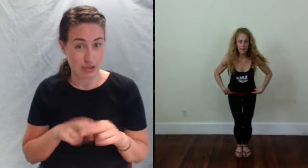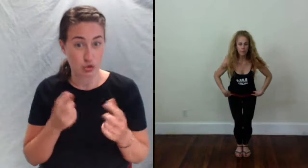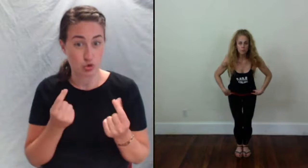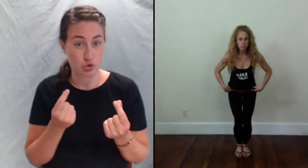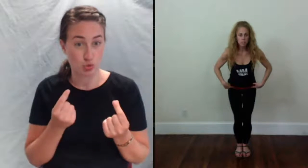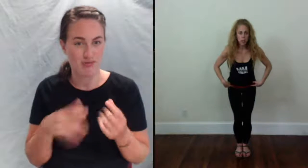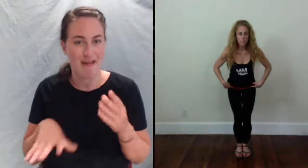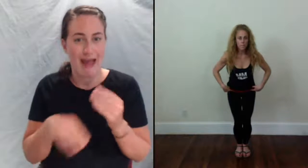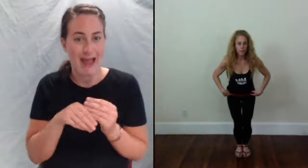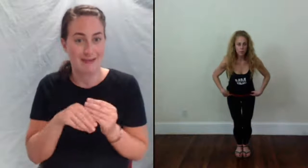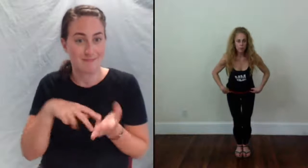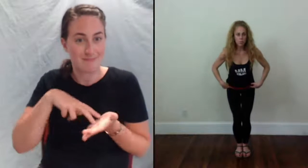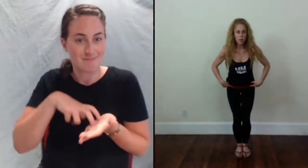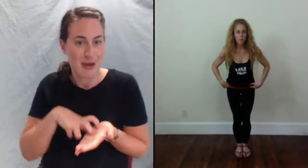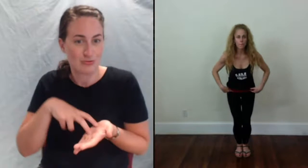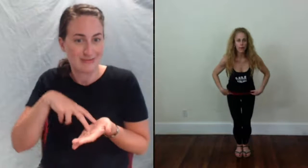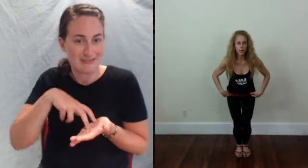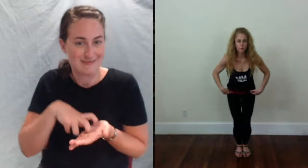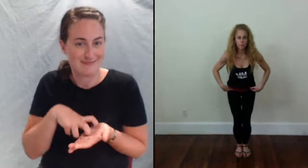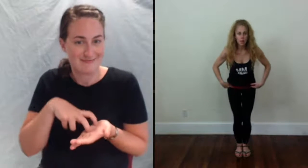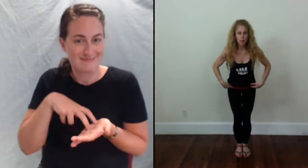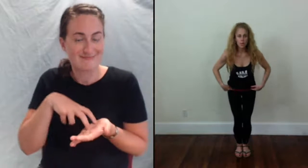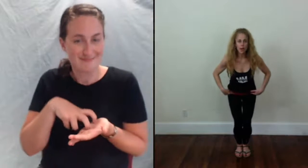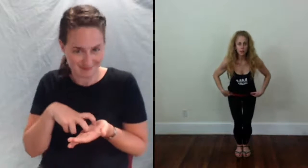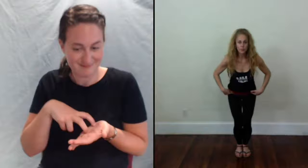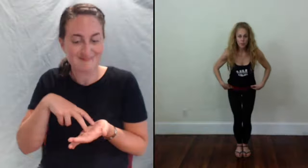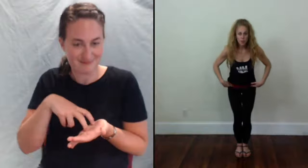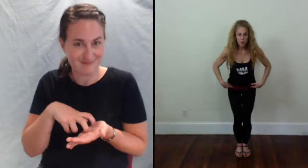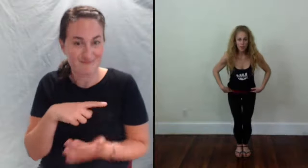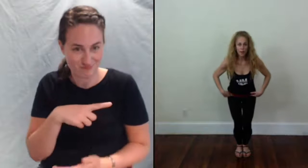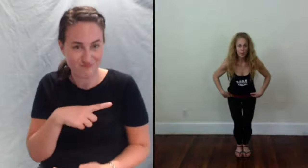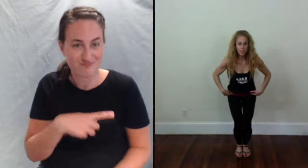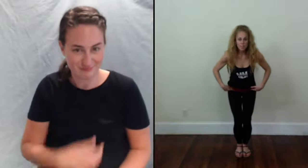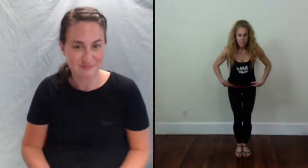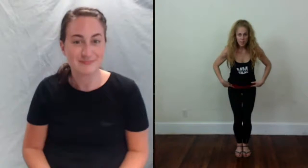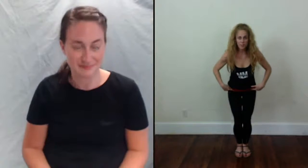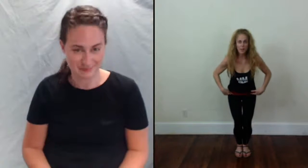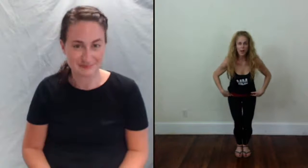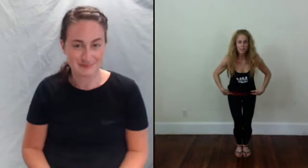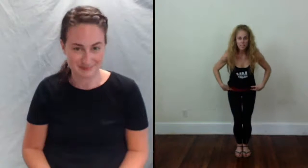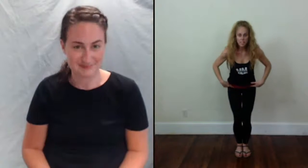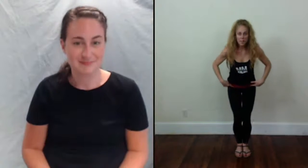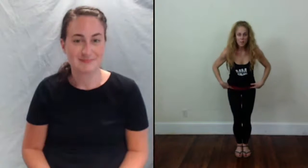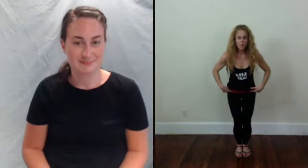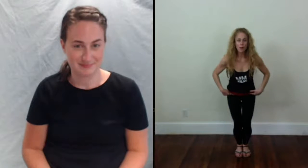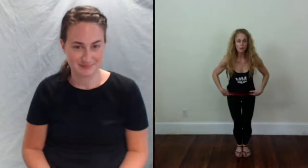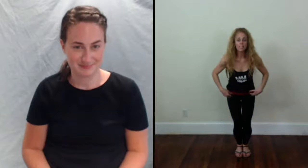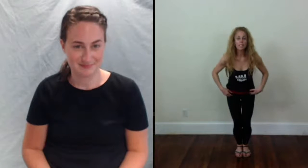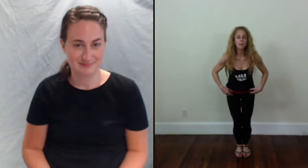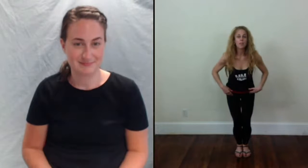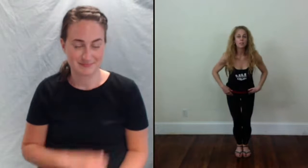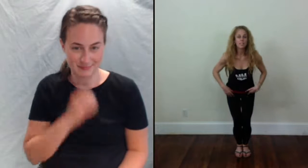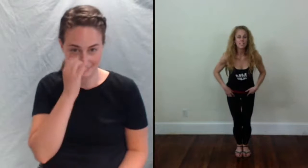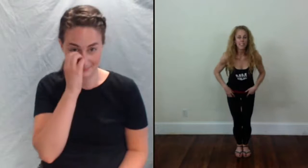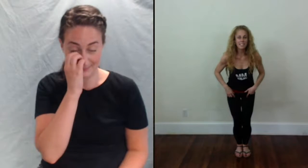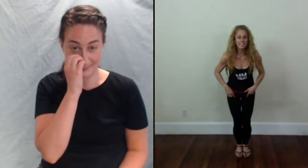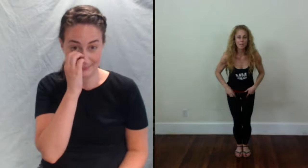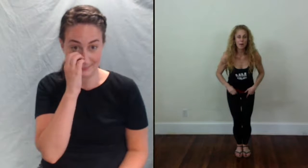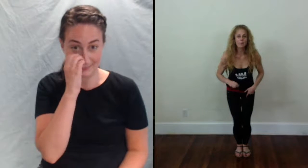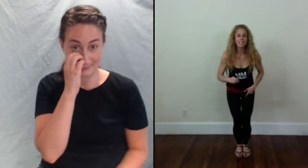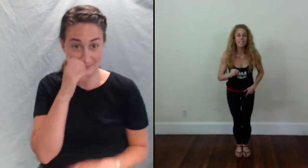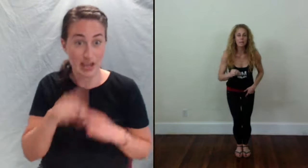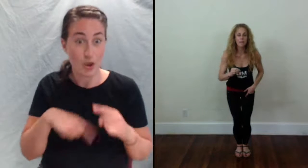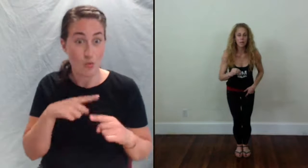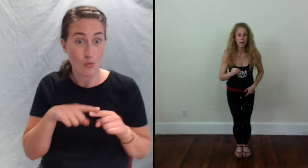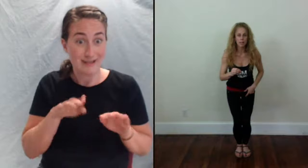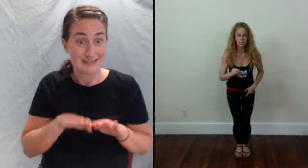add a bounce, bounce, bounce, bounce, bounce, bounce, bounce. Now when I do the side step,